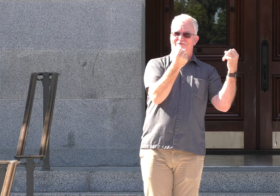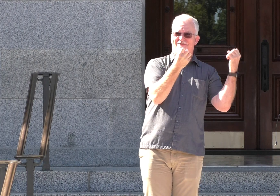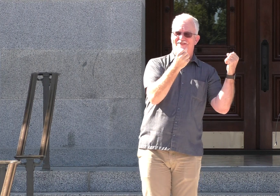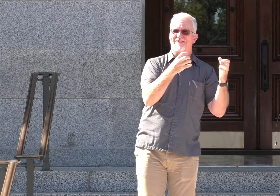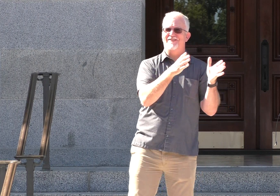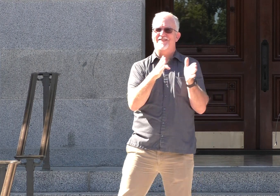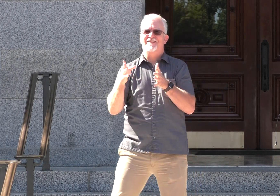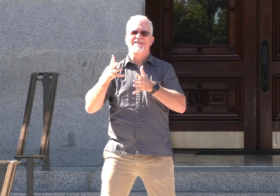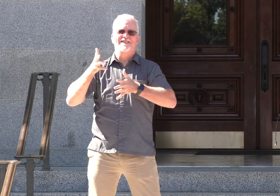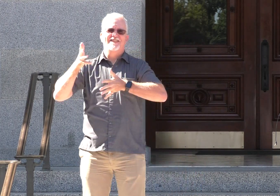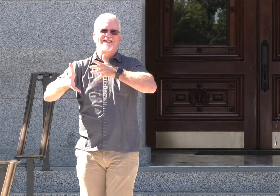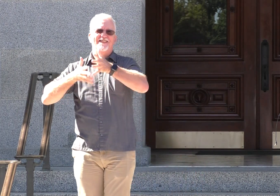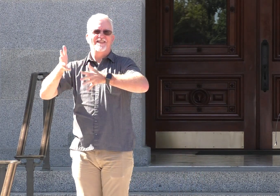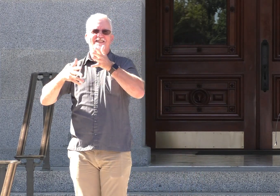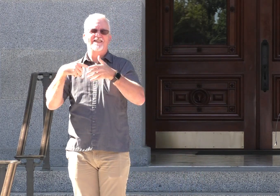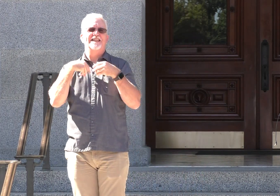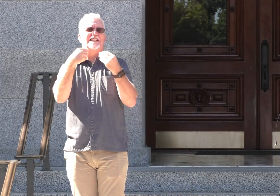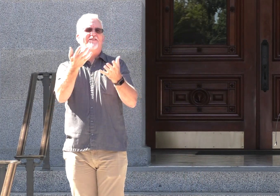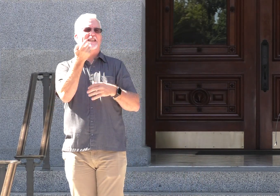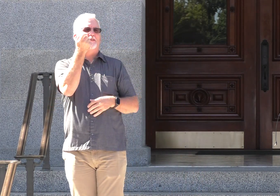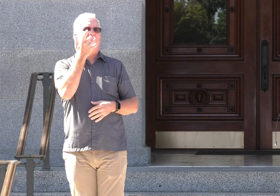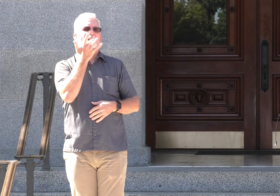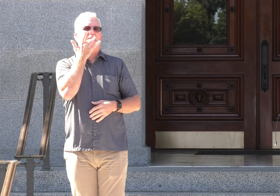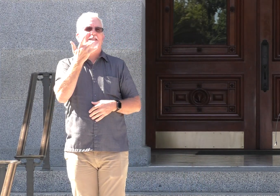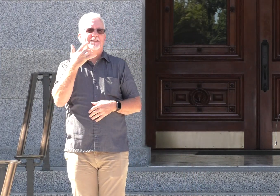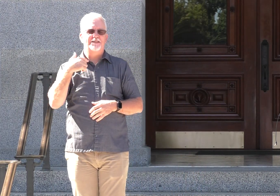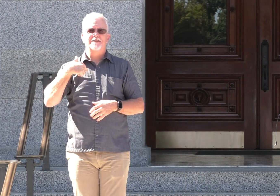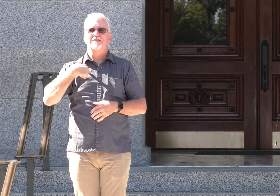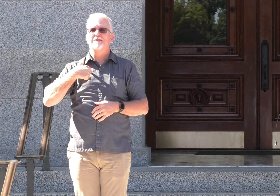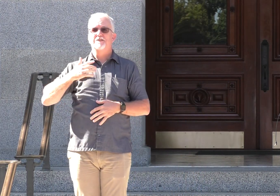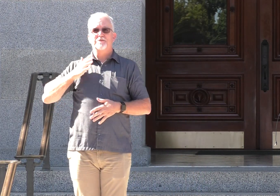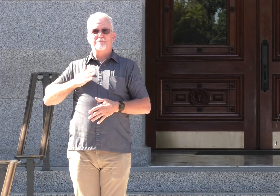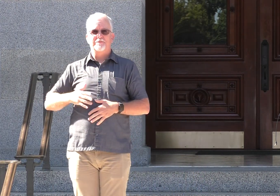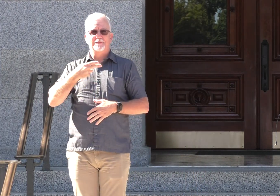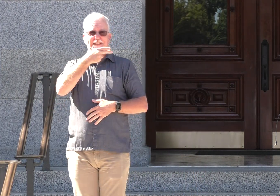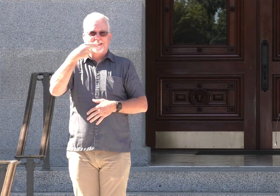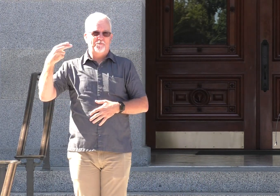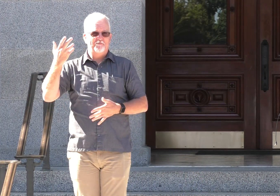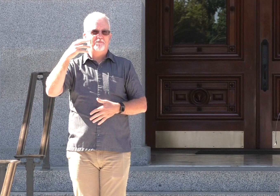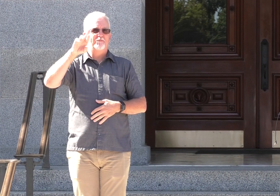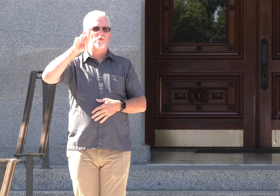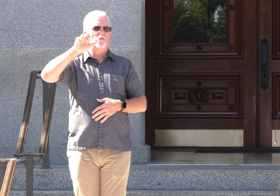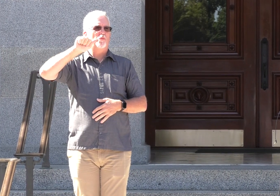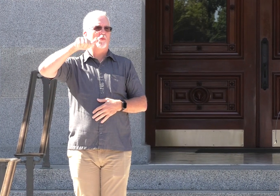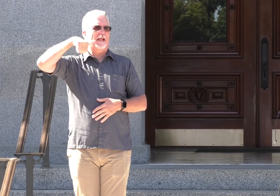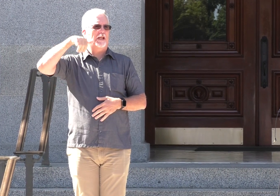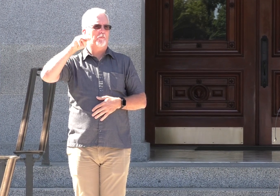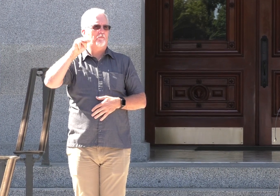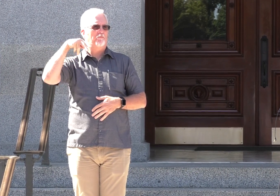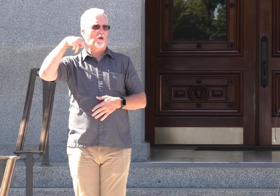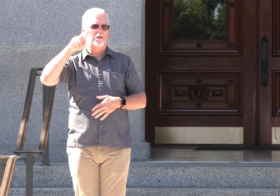I might switch between using American Sign Language and a bit or flair of international sign.